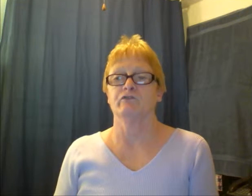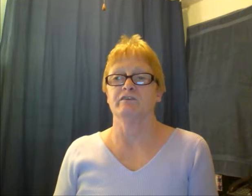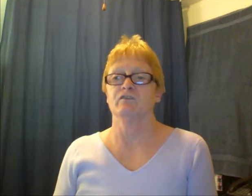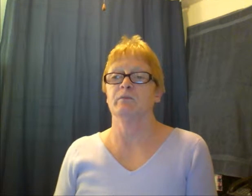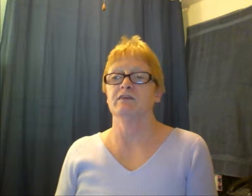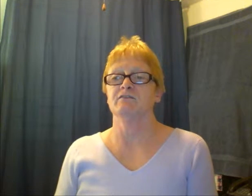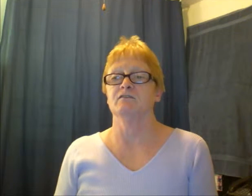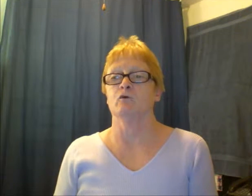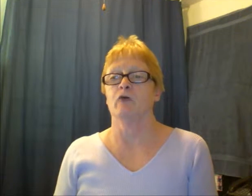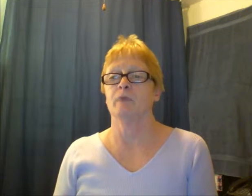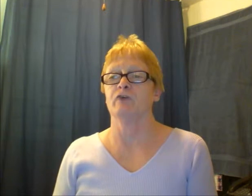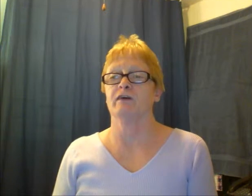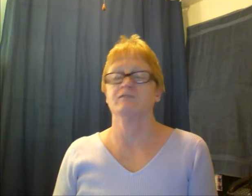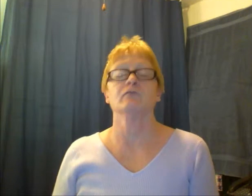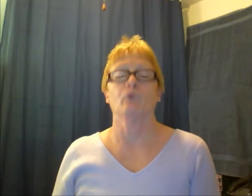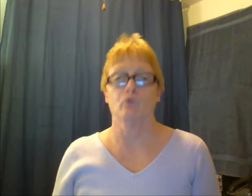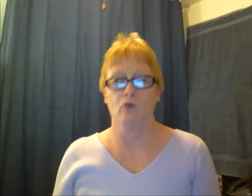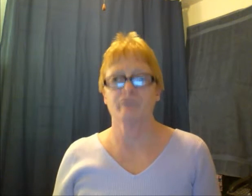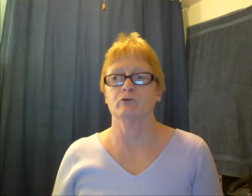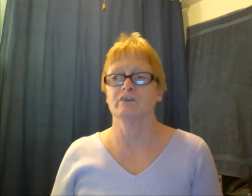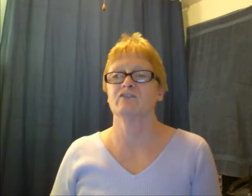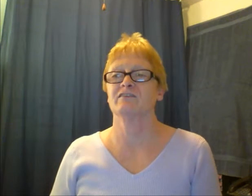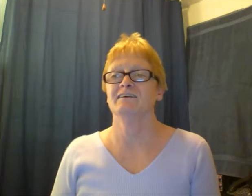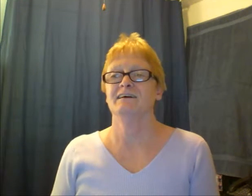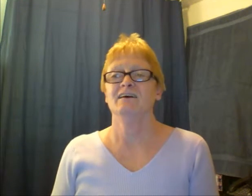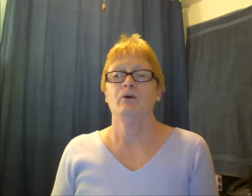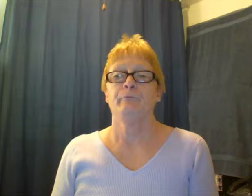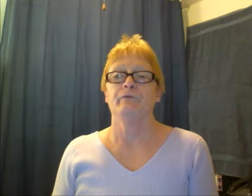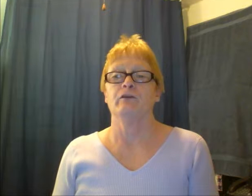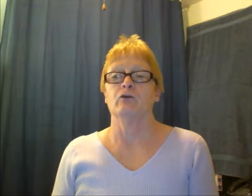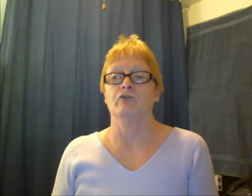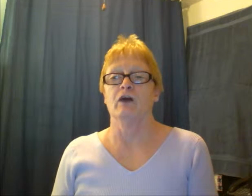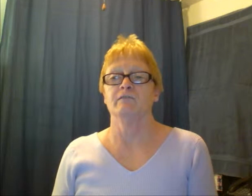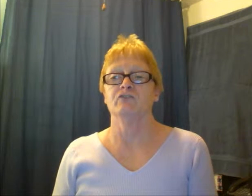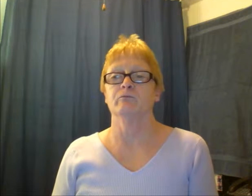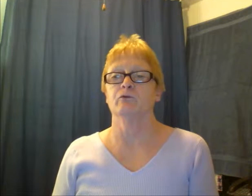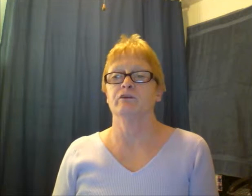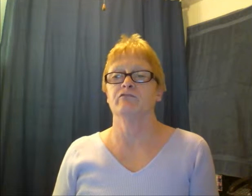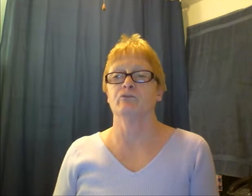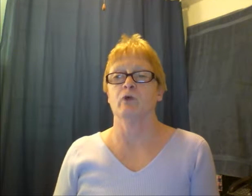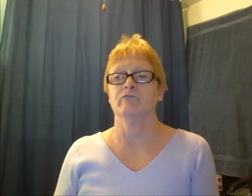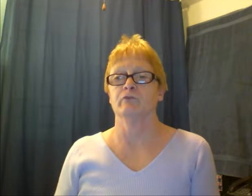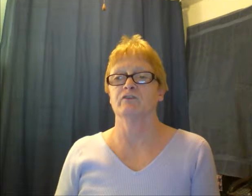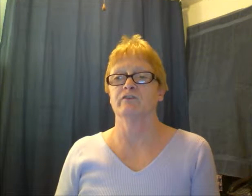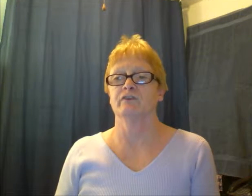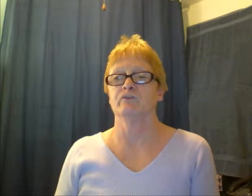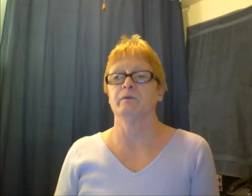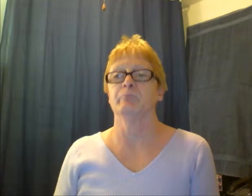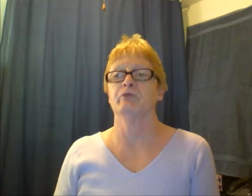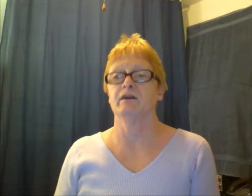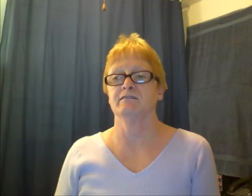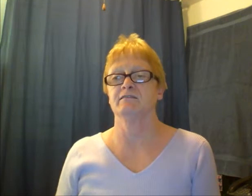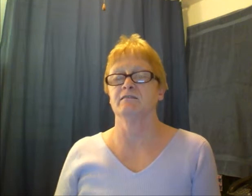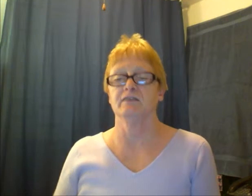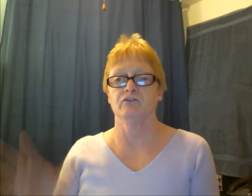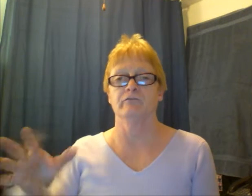persons, places, or objects, or referents that are not visible, these referents need to be placed in the